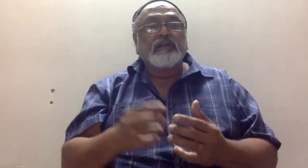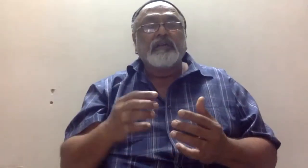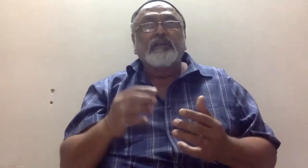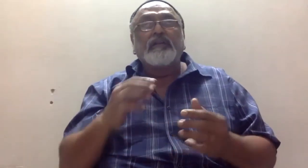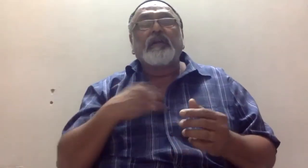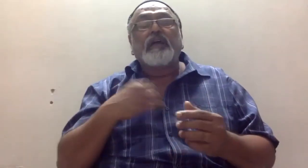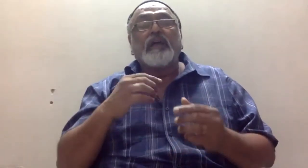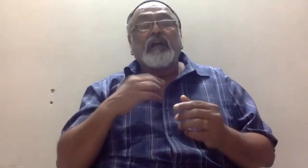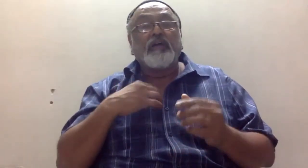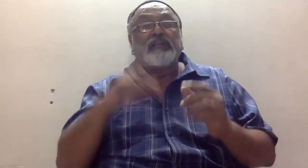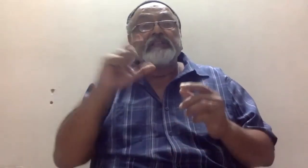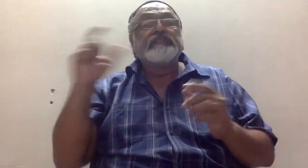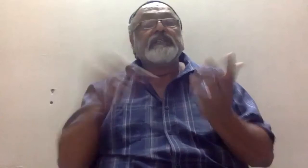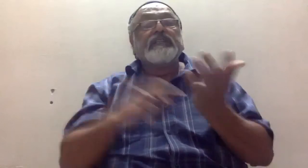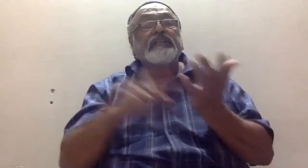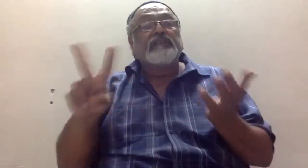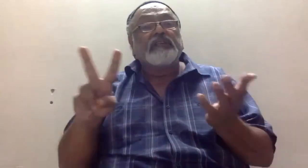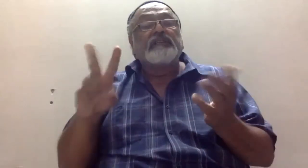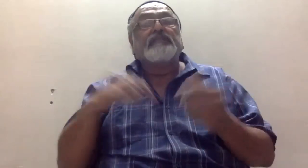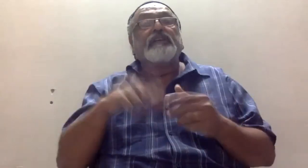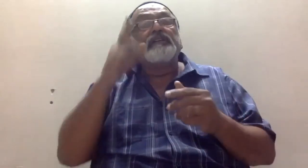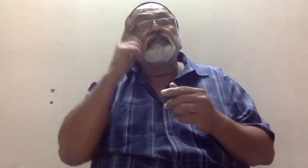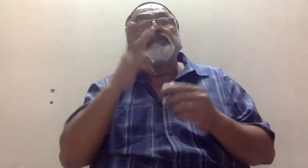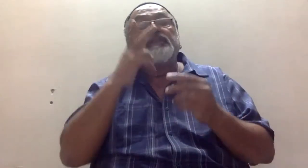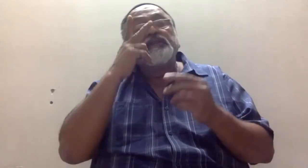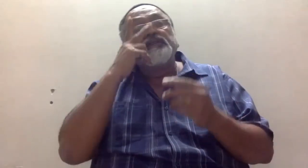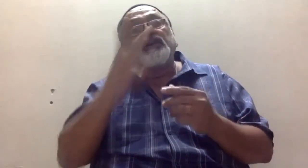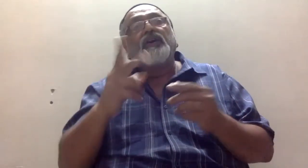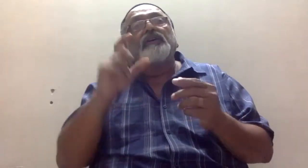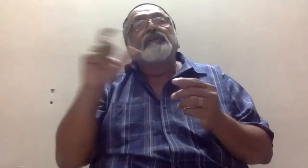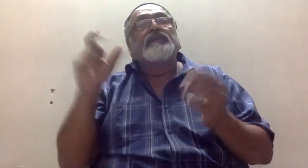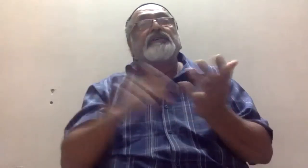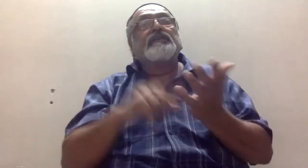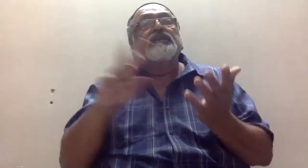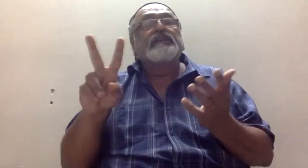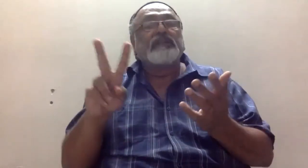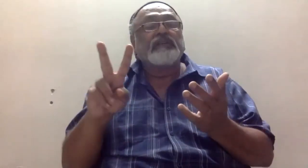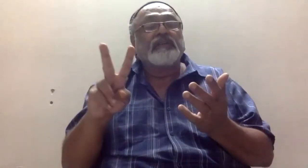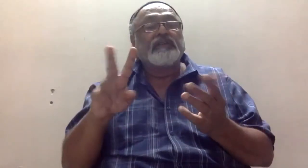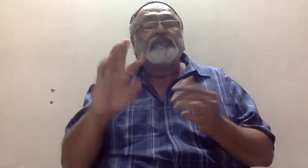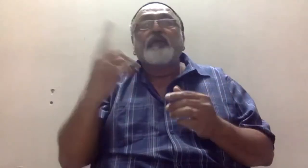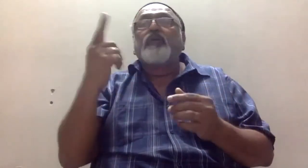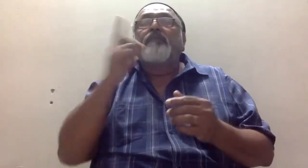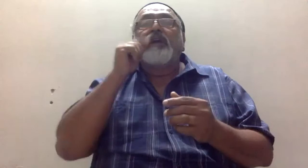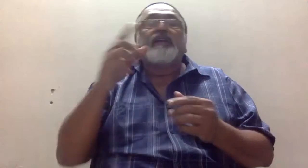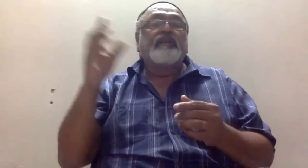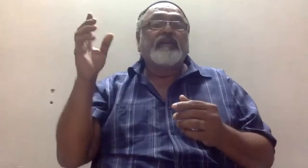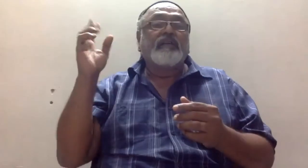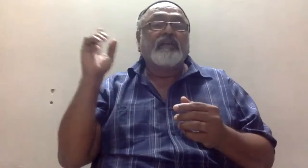was a CCTV, and they saw this that a drunk man coming from inside from